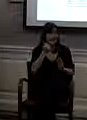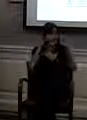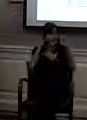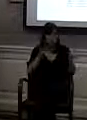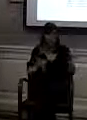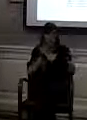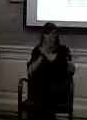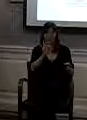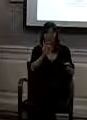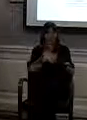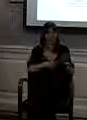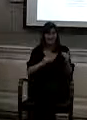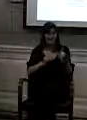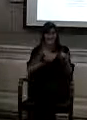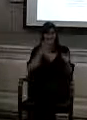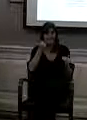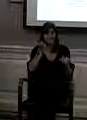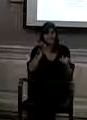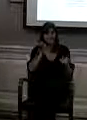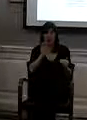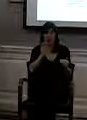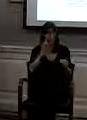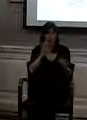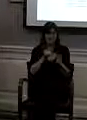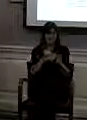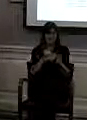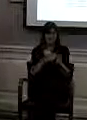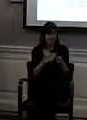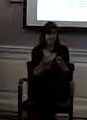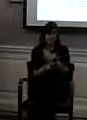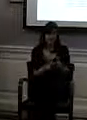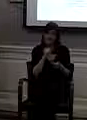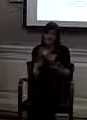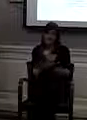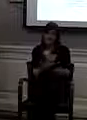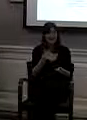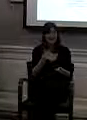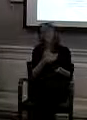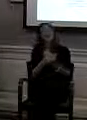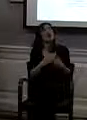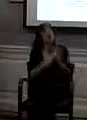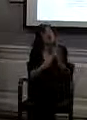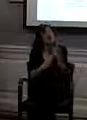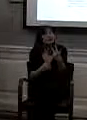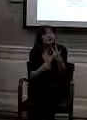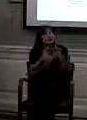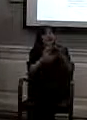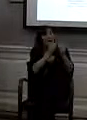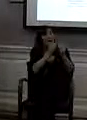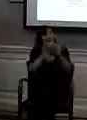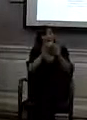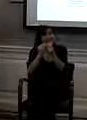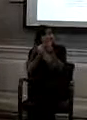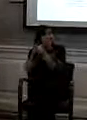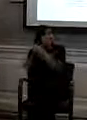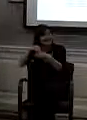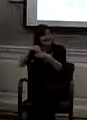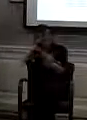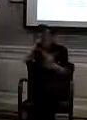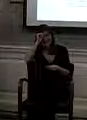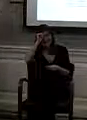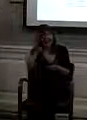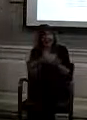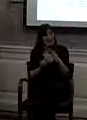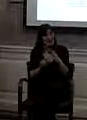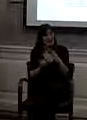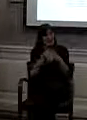particular place. And what I wanted to do was highlight three organizations in India that came up through my research that exemplify